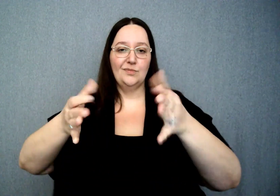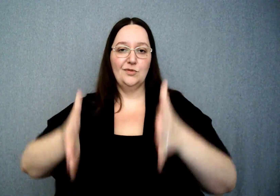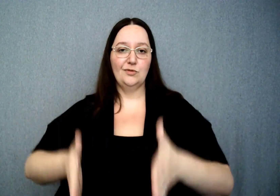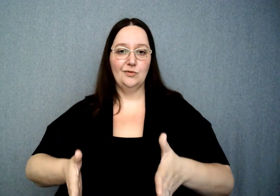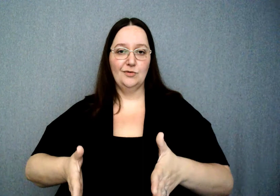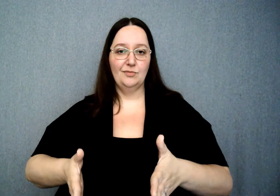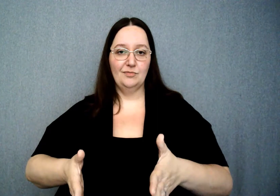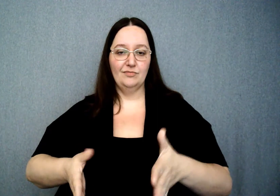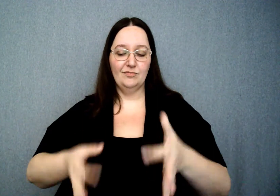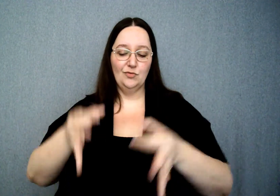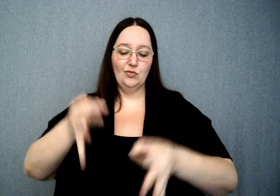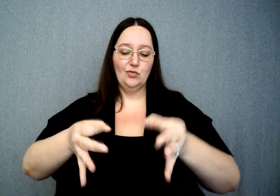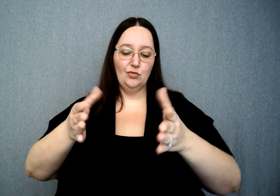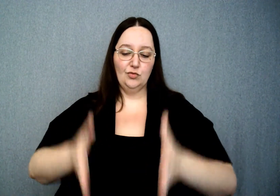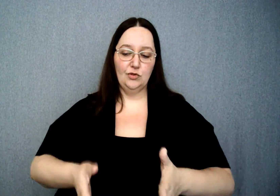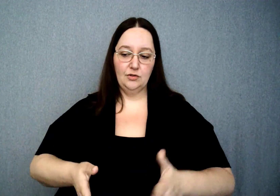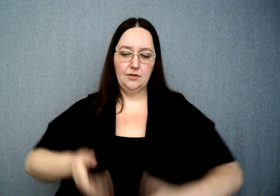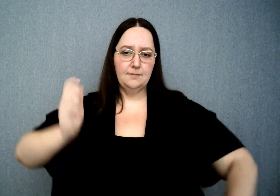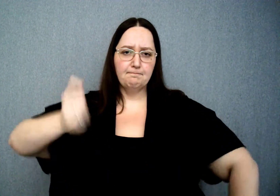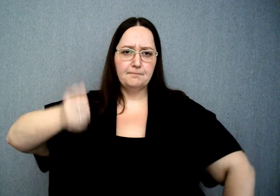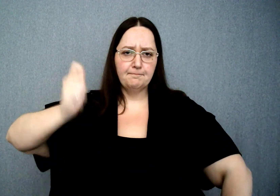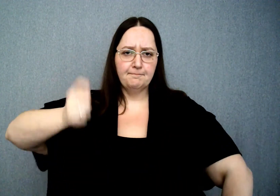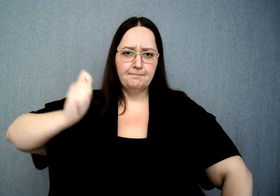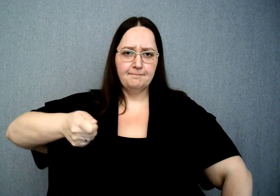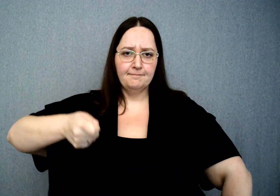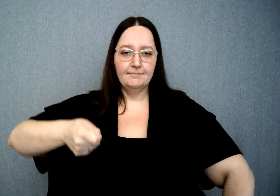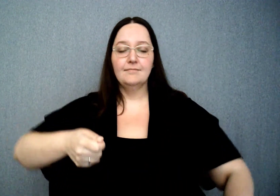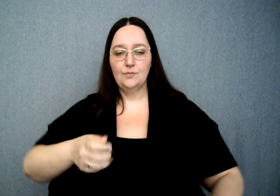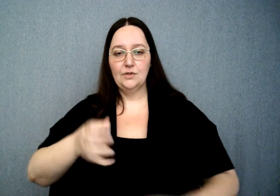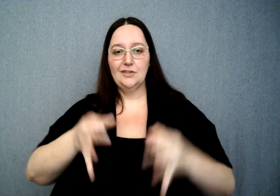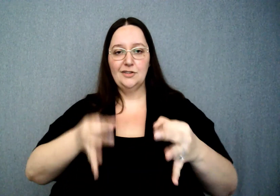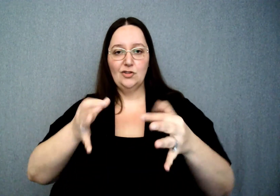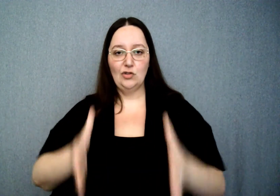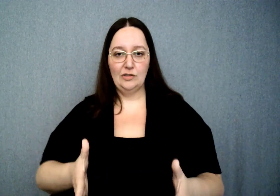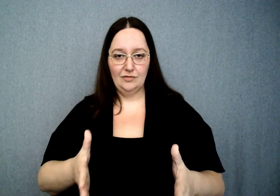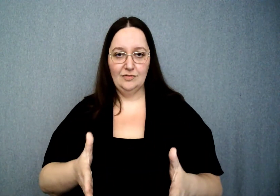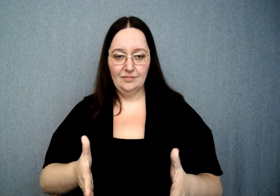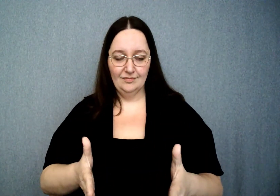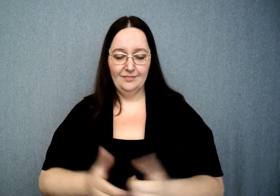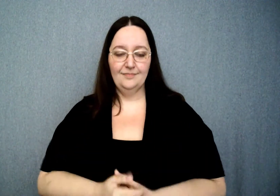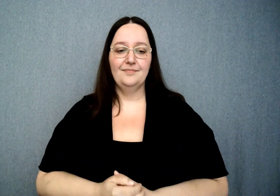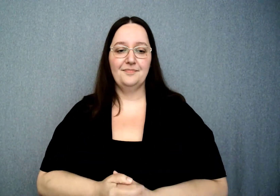The person, you add the agent suffix, a judge. I've seen it done with a gavel as well, judge.